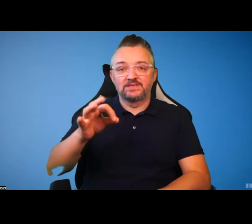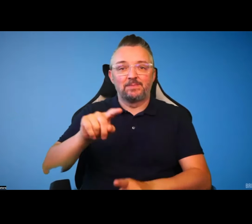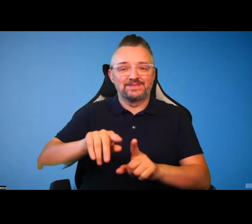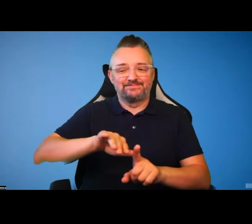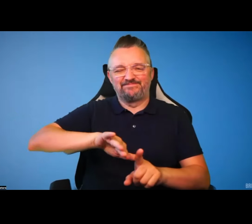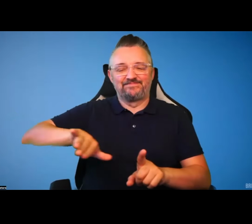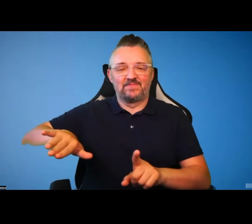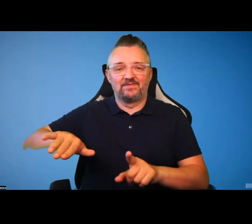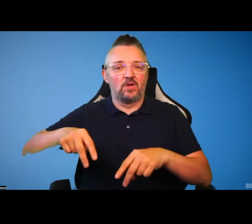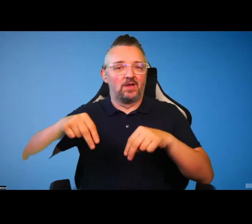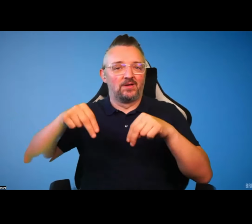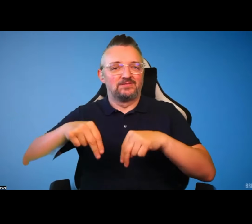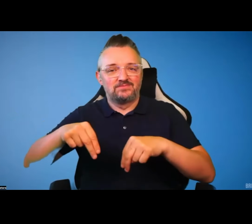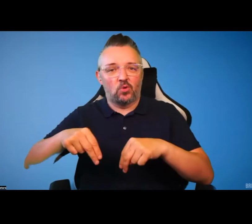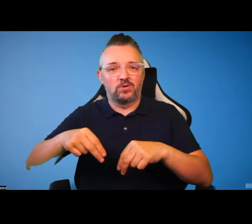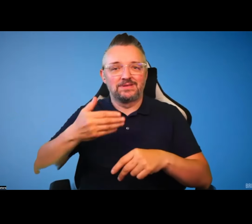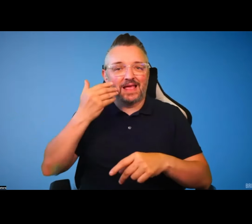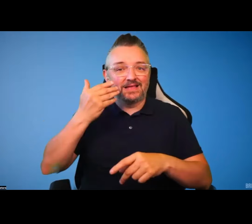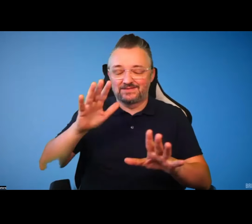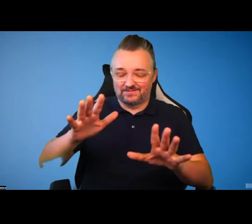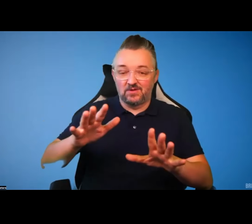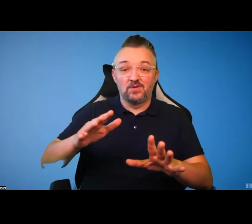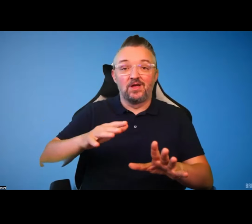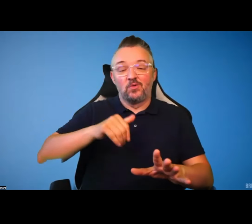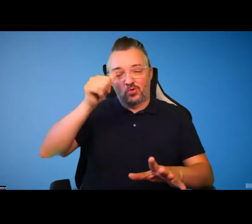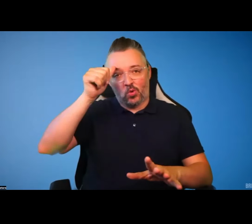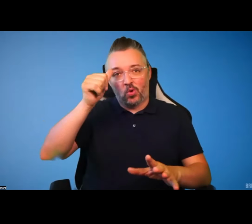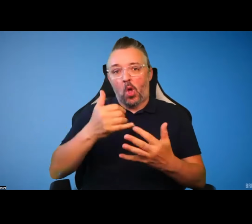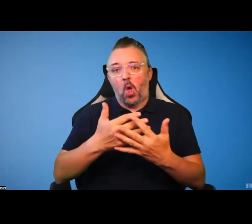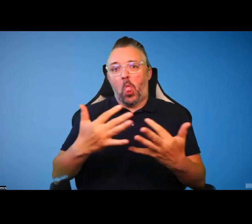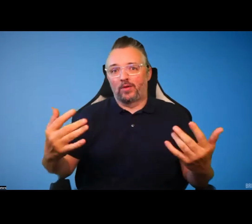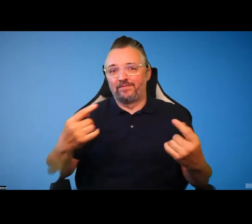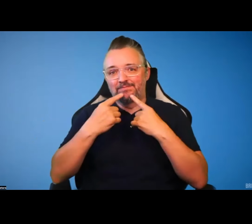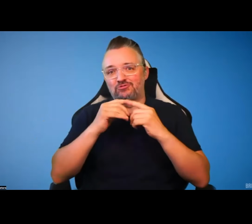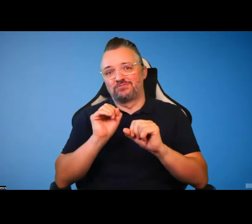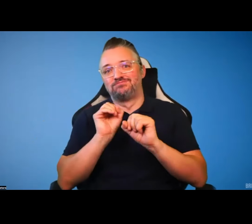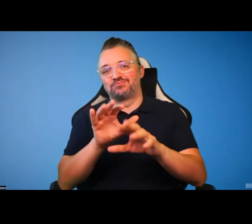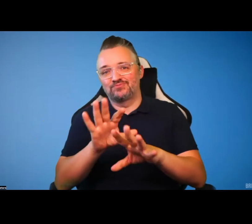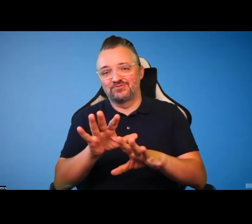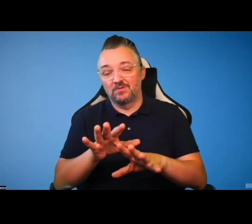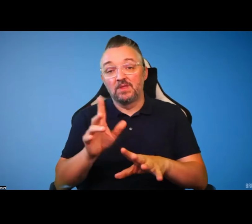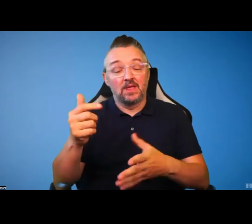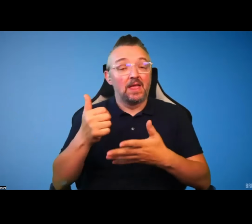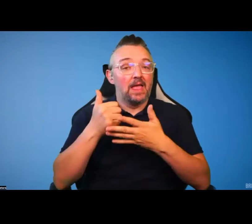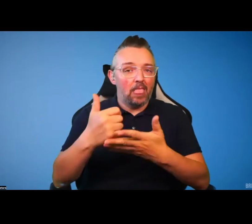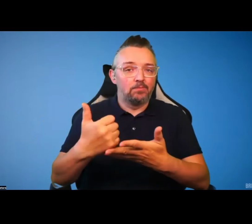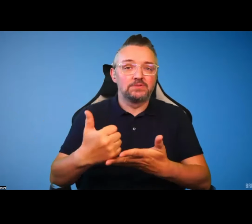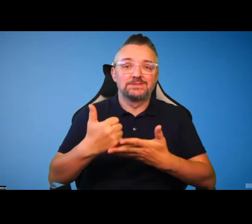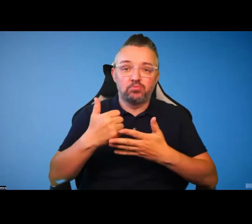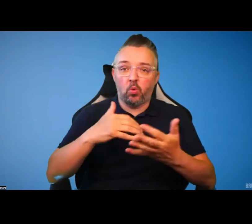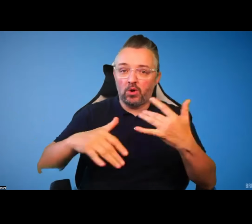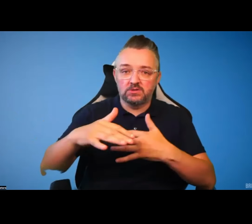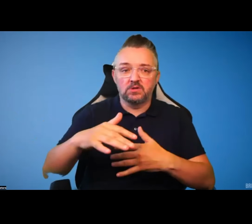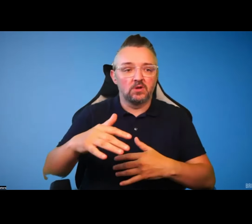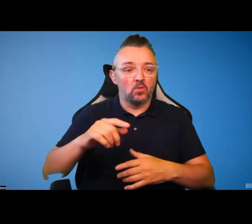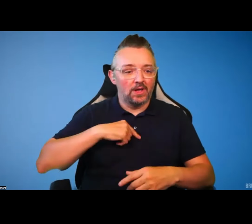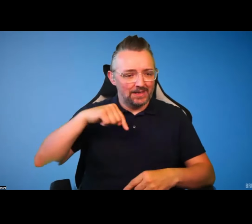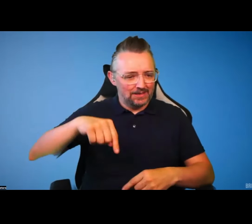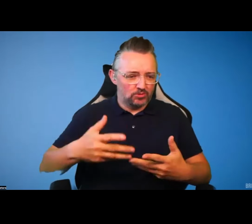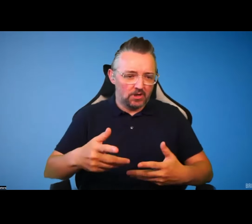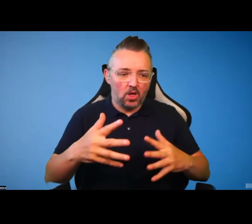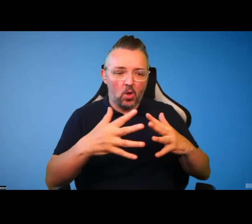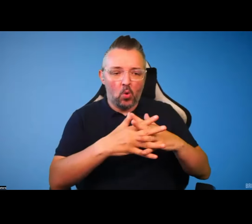pets. We know we're asking a lot here, and help and support is available. So Waverley Care, who are here with us, will